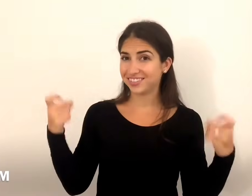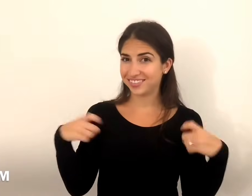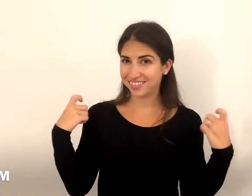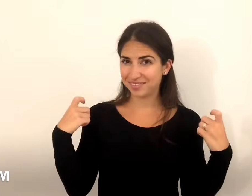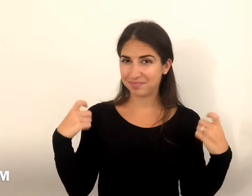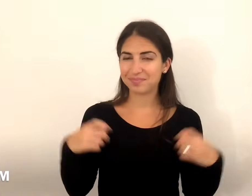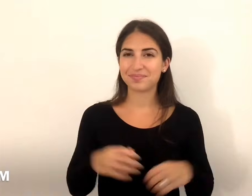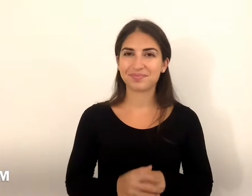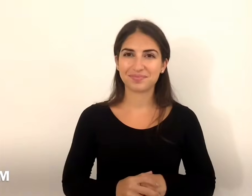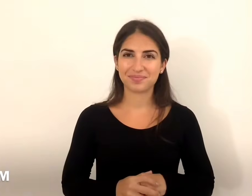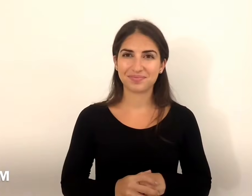gym,